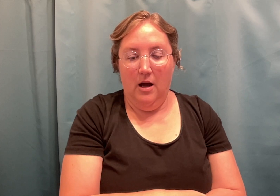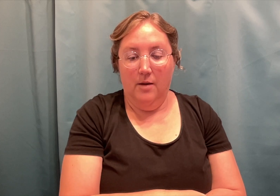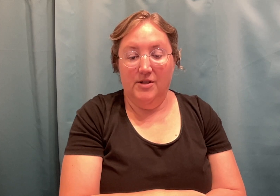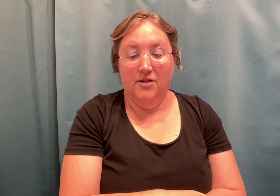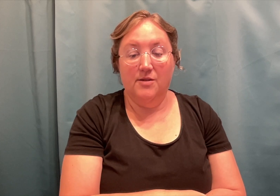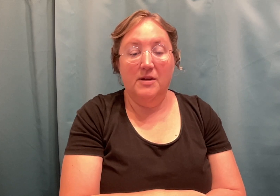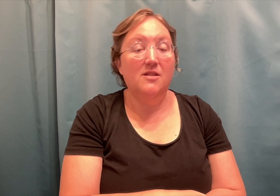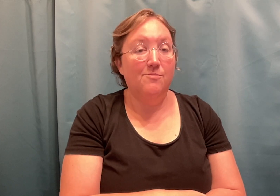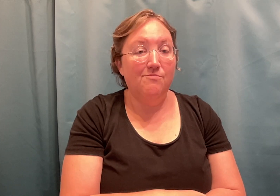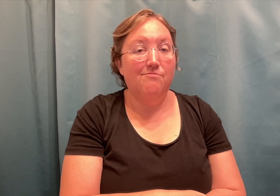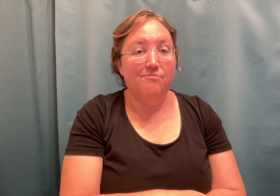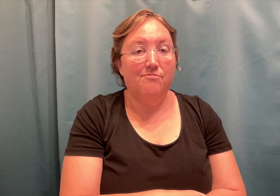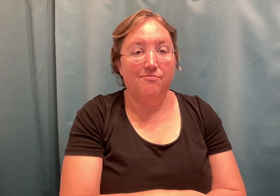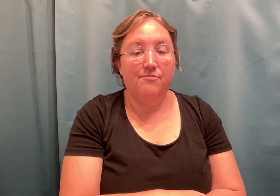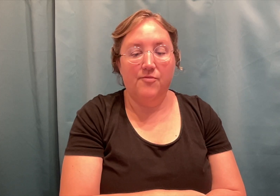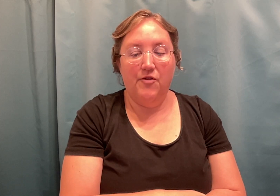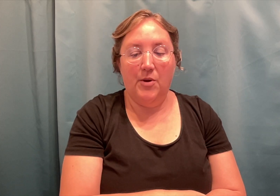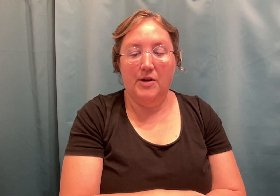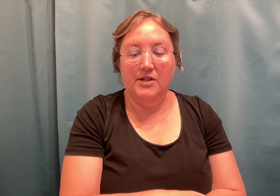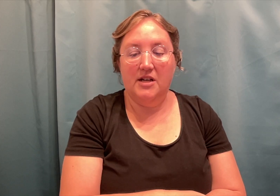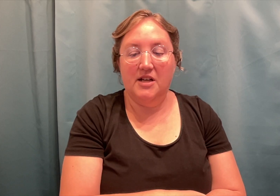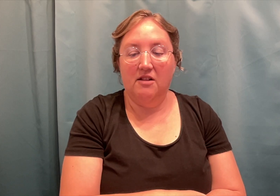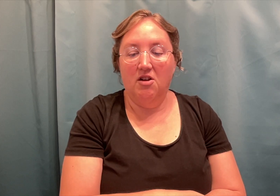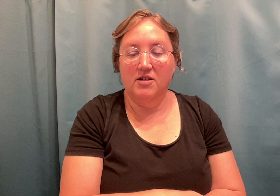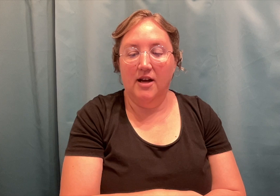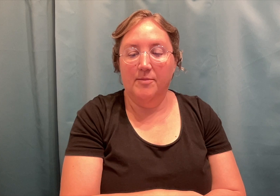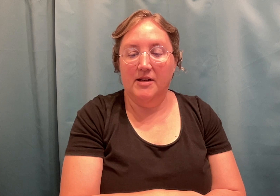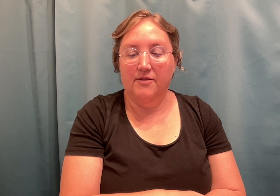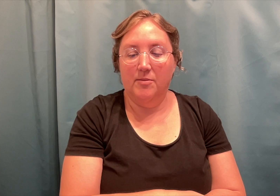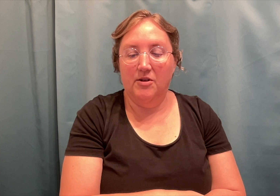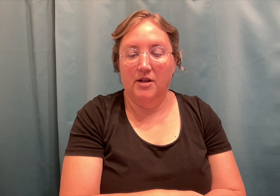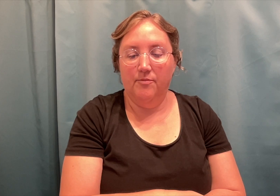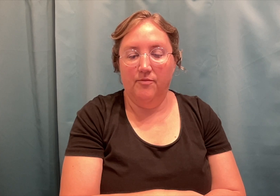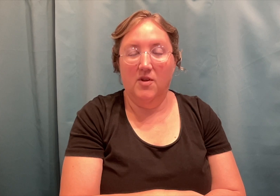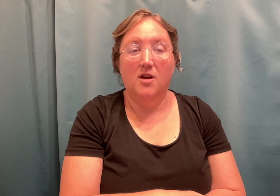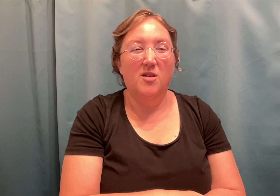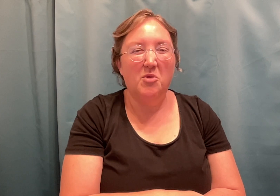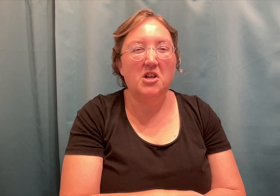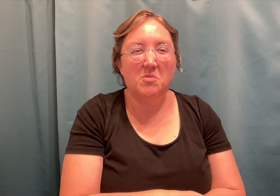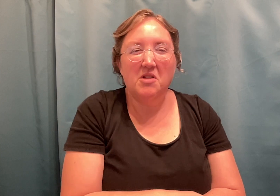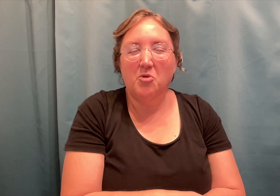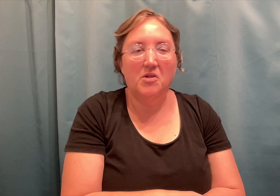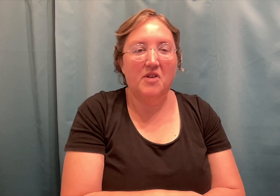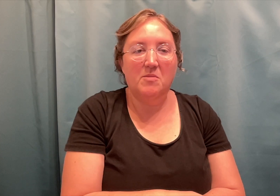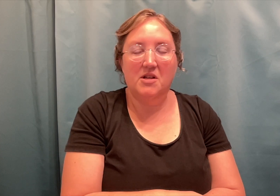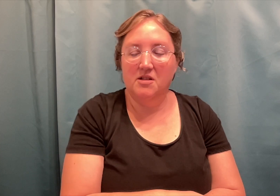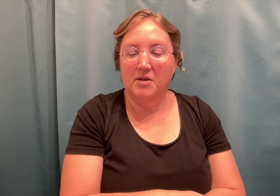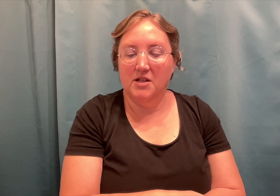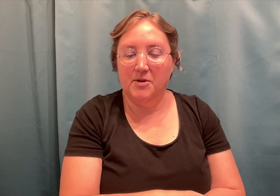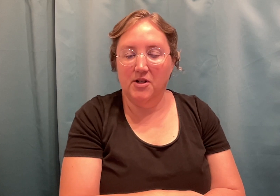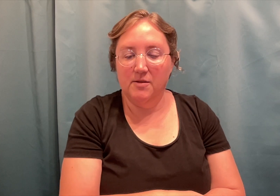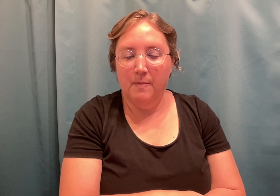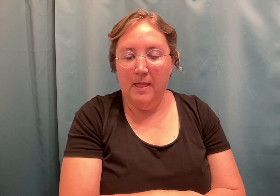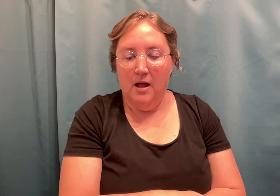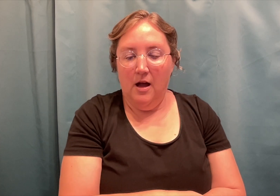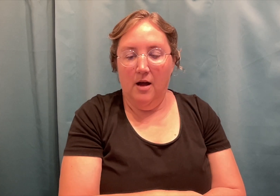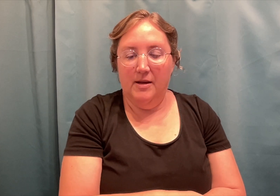So this means farewells tend to take a long time in the deaf community, approximately 45 minutes in my experience. It's